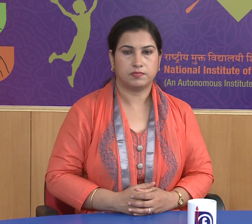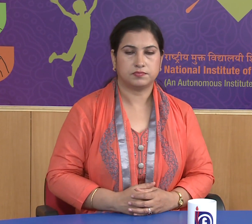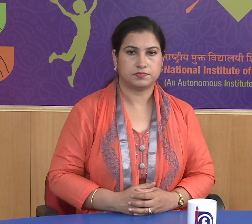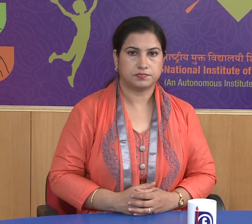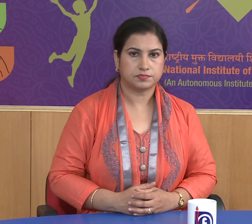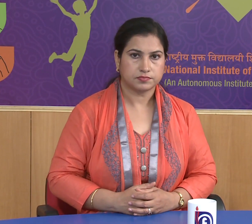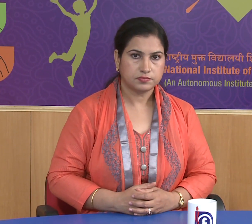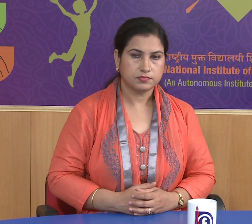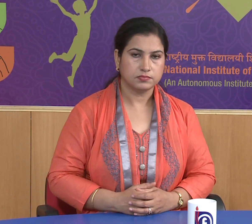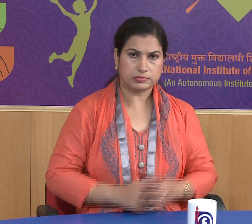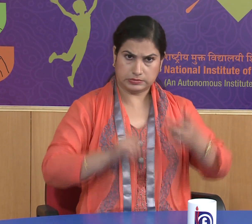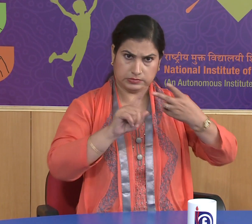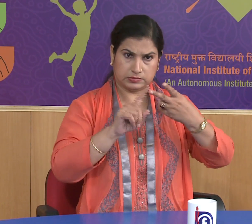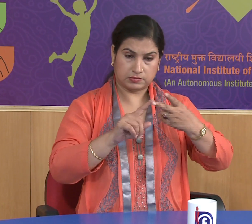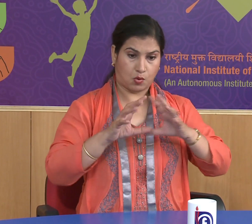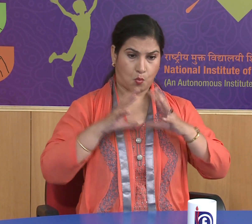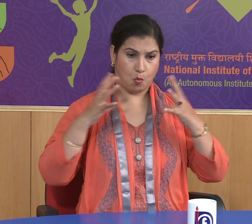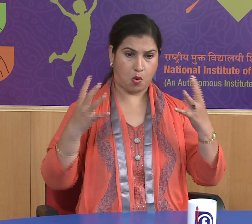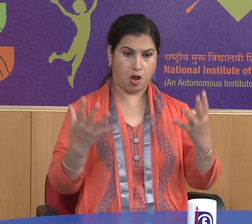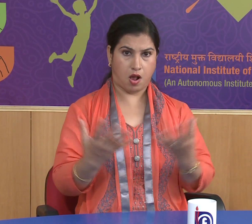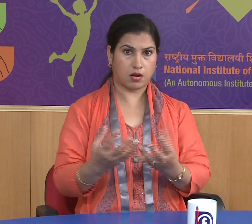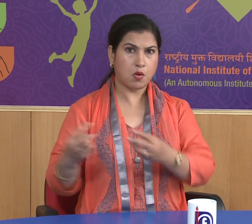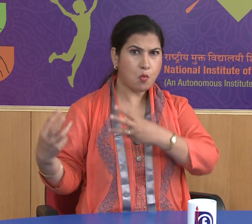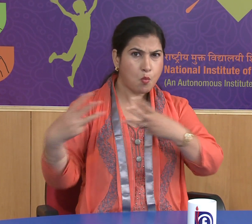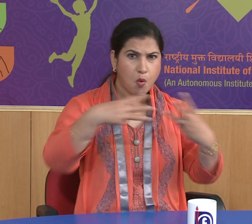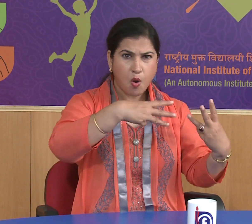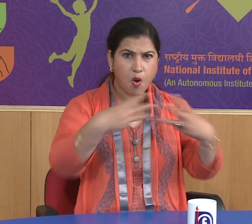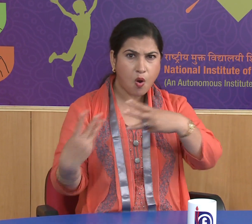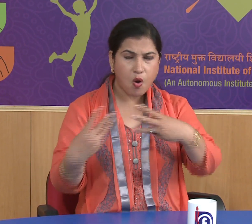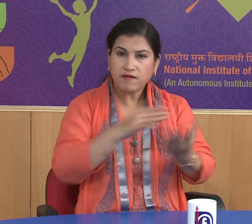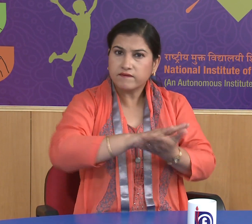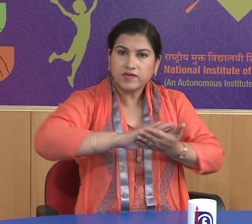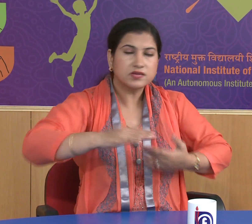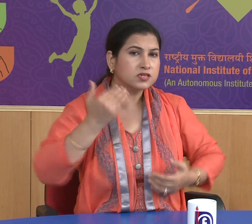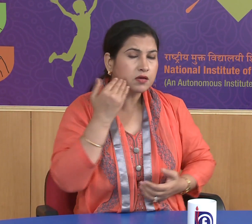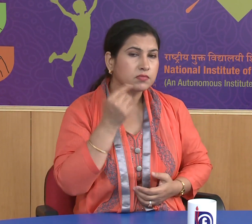The Second World War ended in 1945.